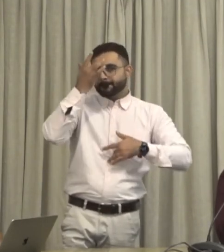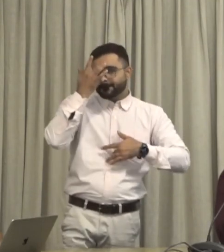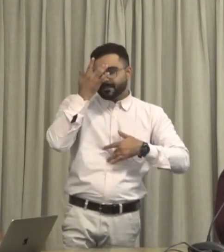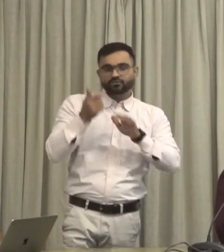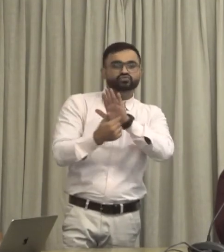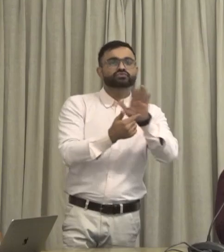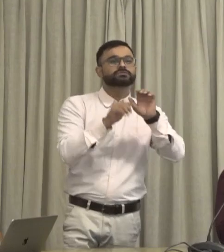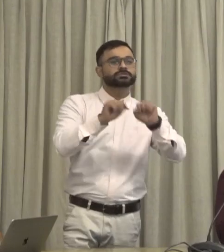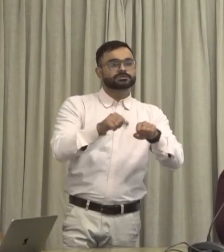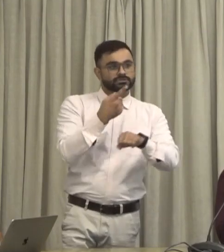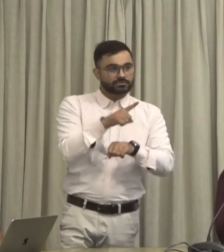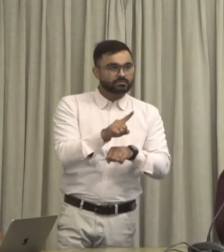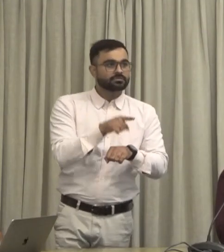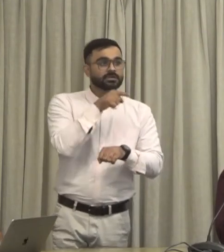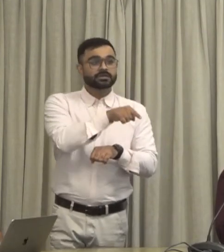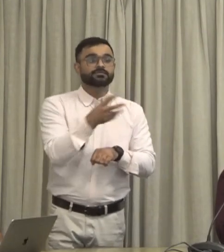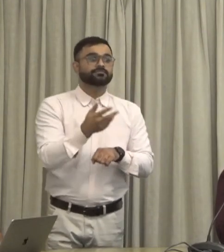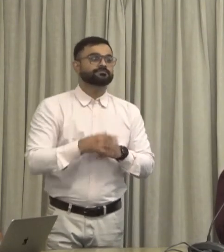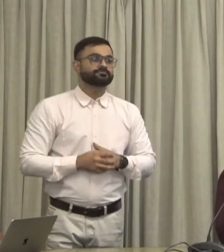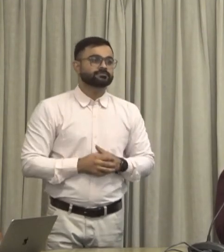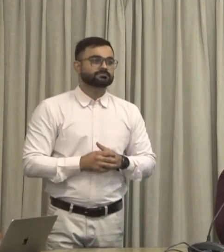the representatives, isn't it? So that is the